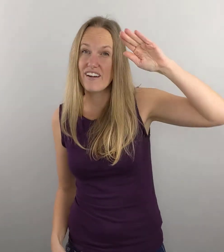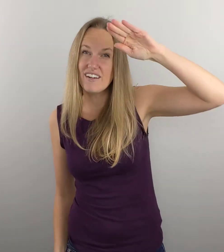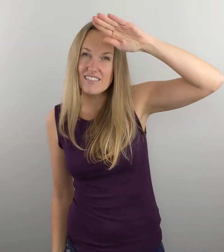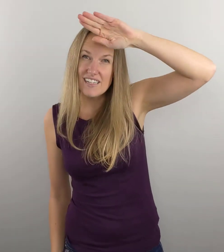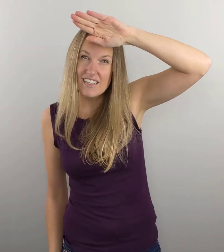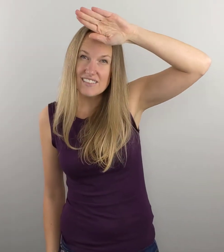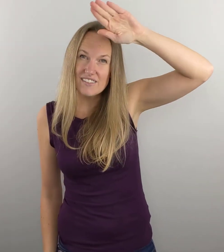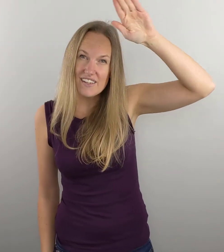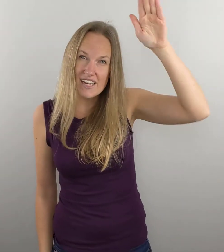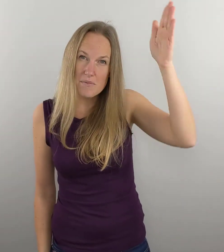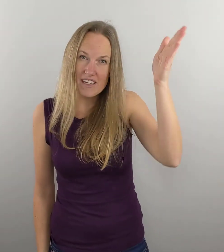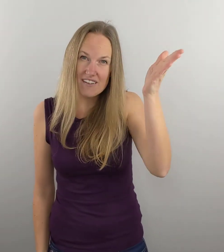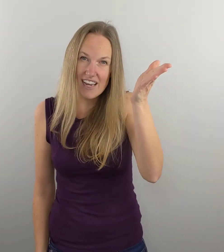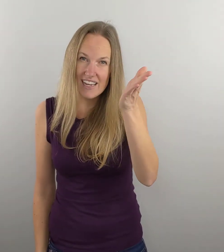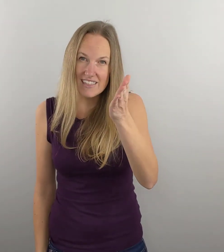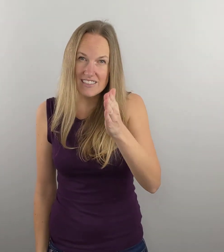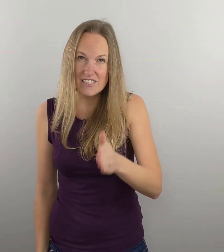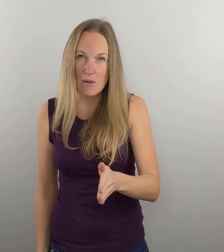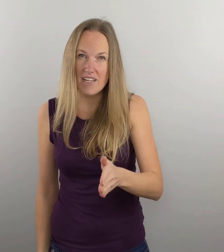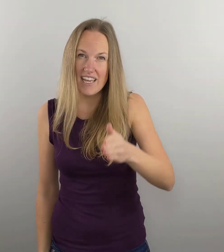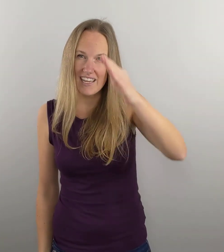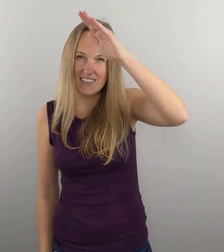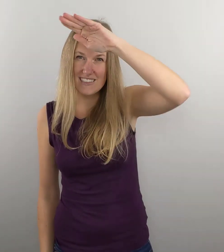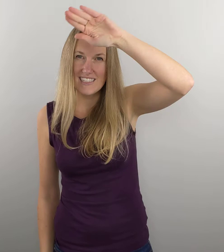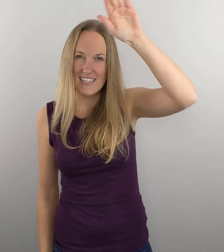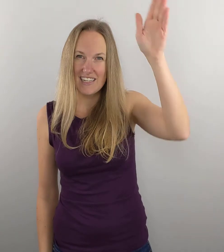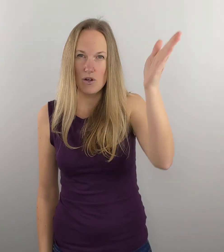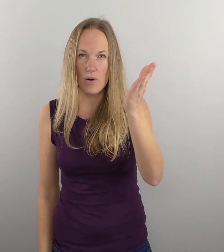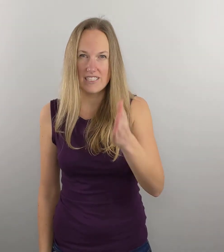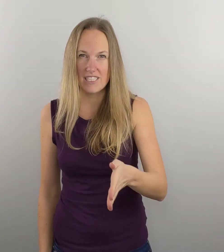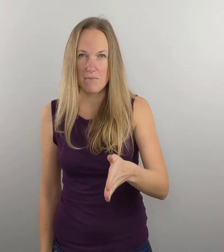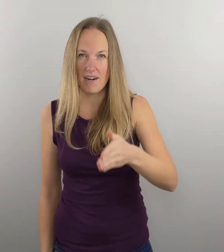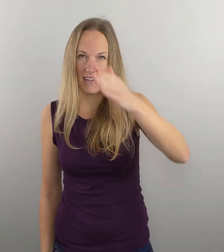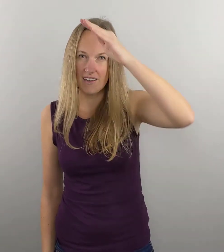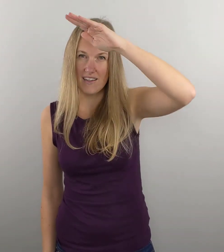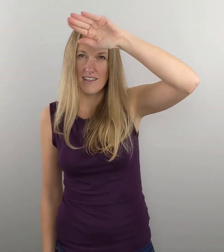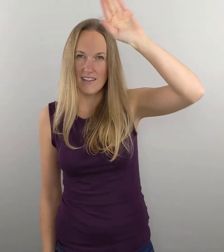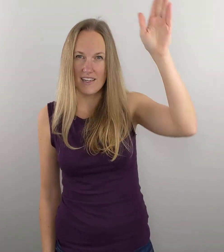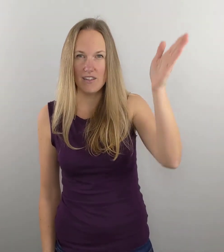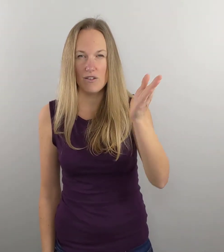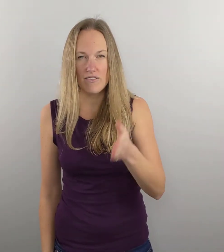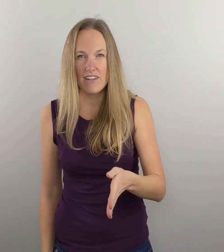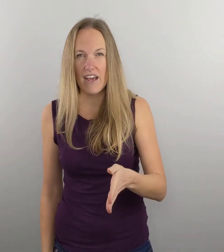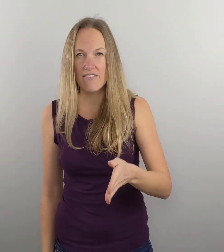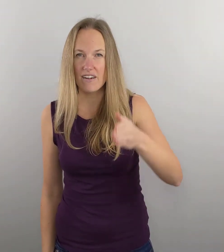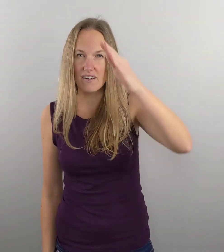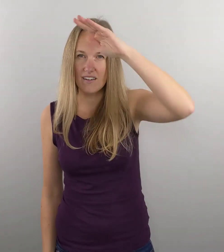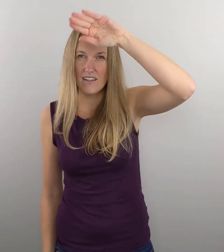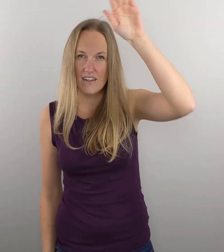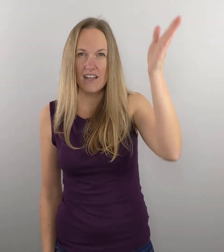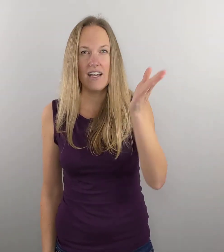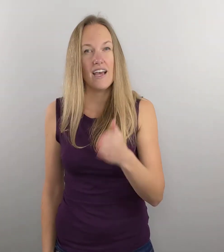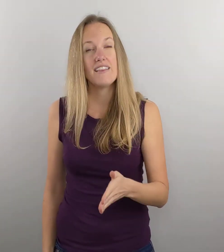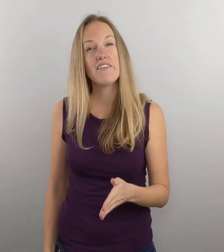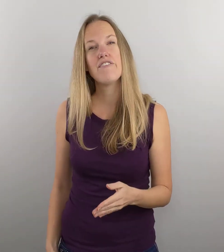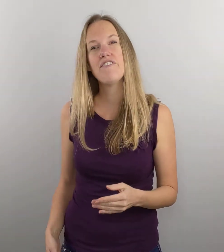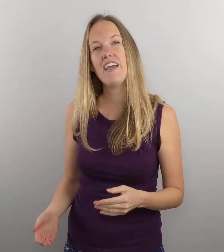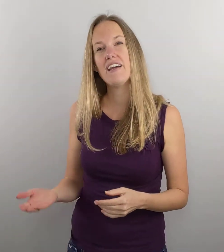never, so you kind of make your hand, your dominant hand, in a question mark. Okay, you have never, and then